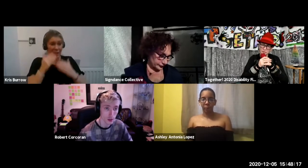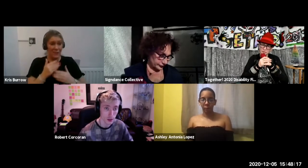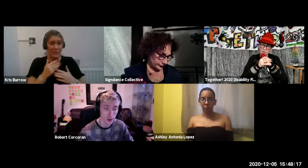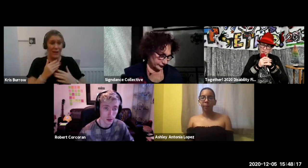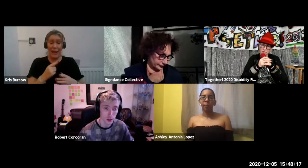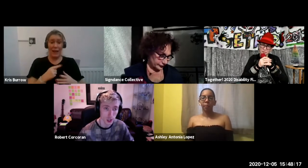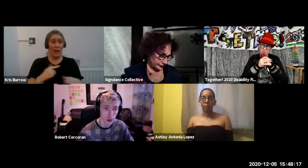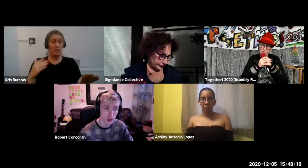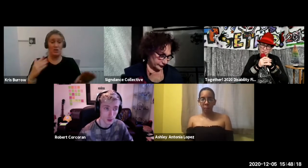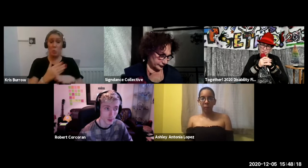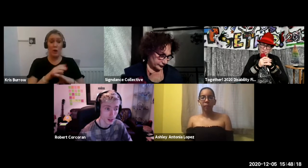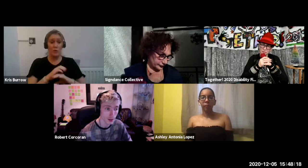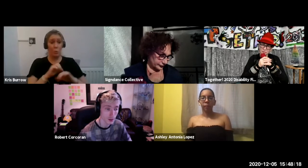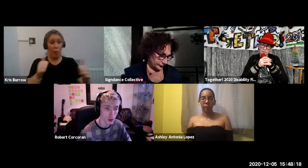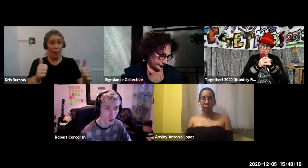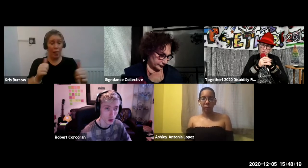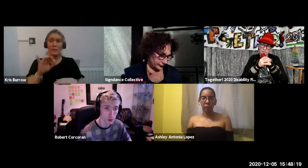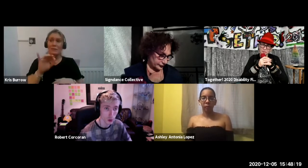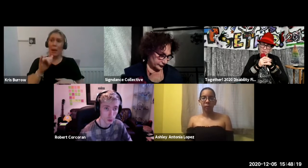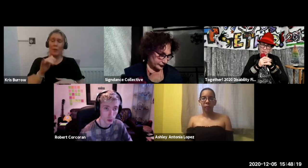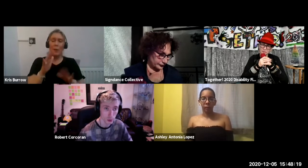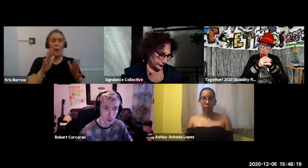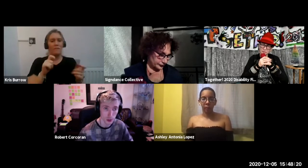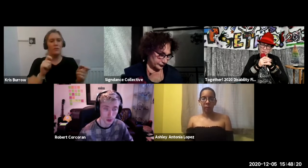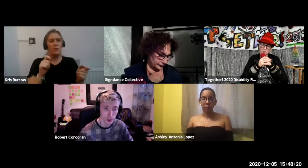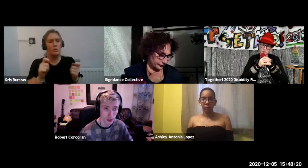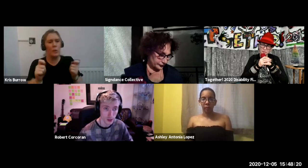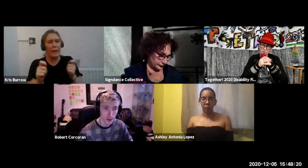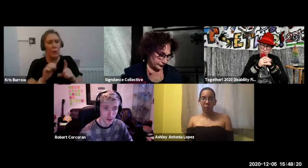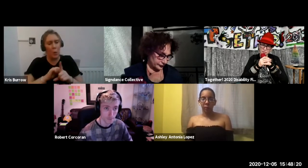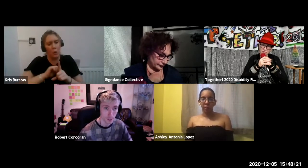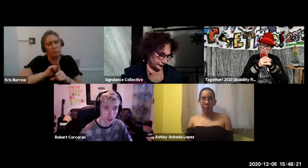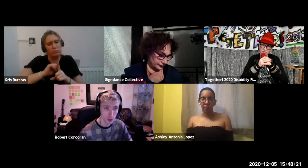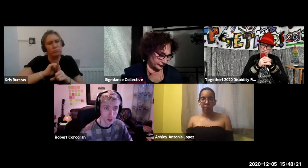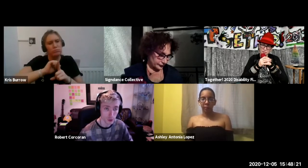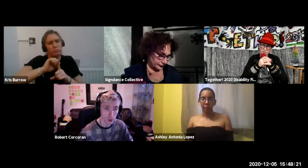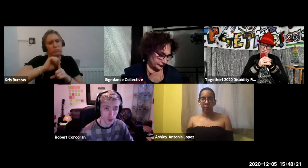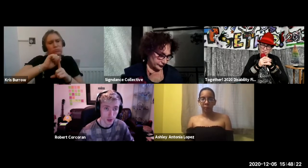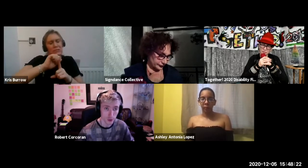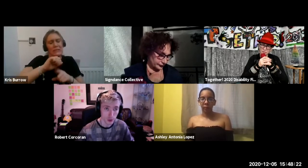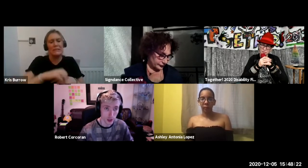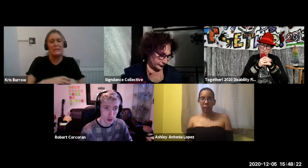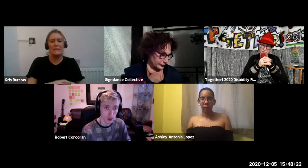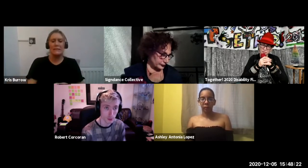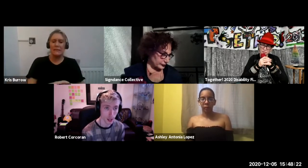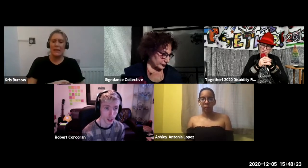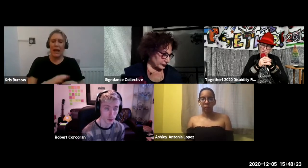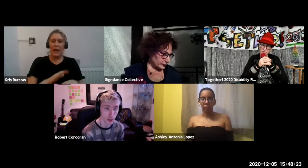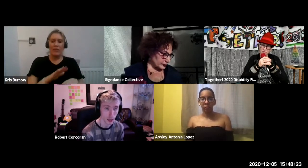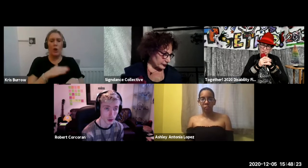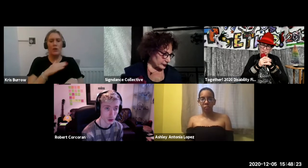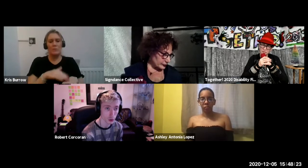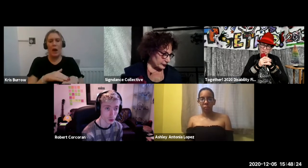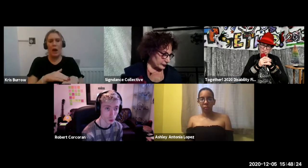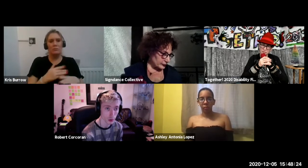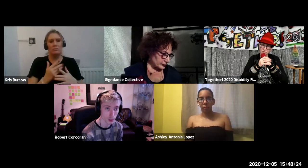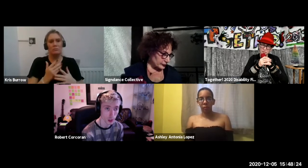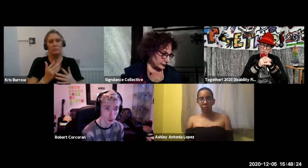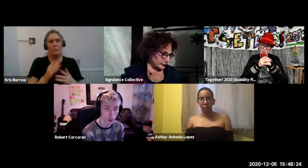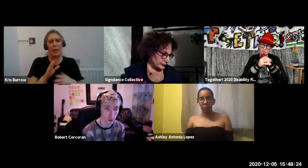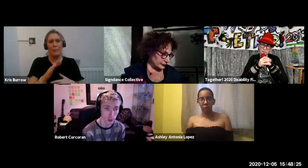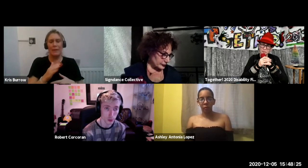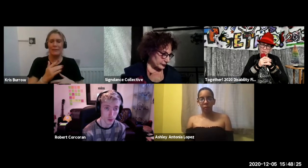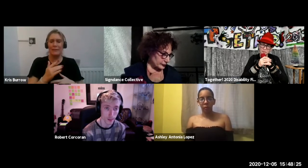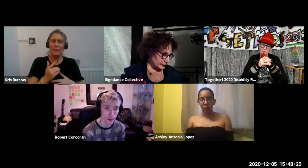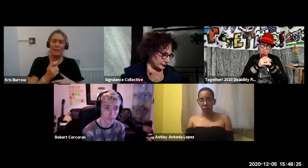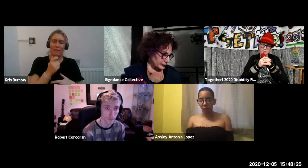there are tweaks and changes to be made, and the longest one probably took several sessions back and two with some notes